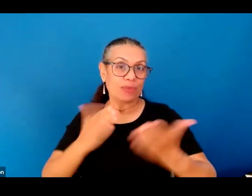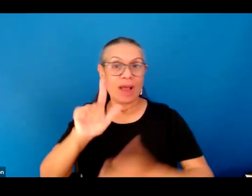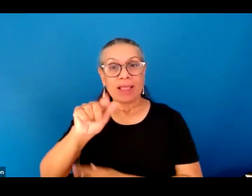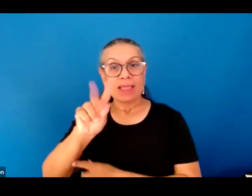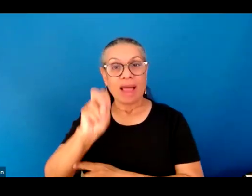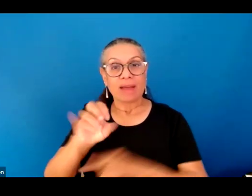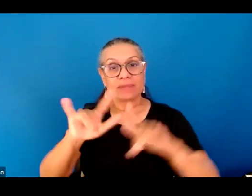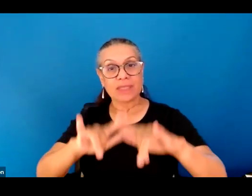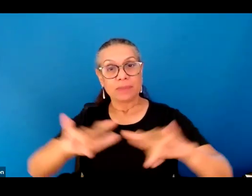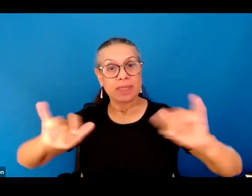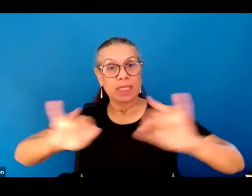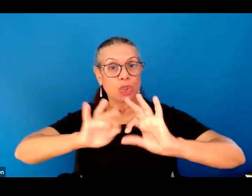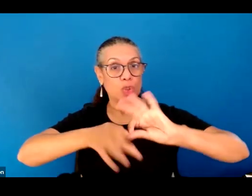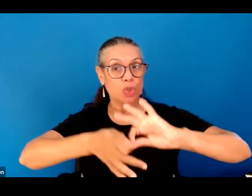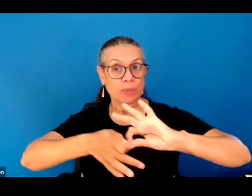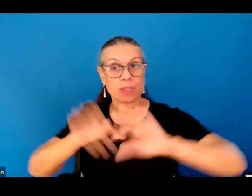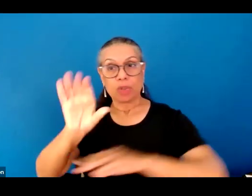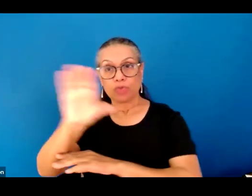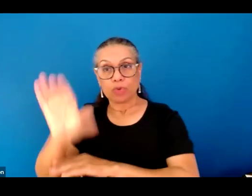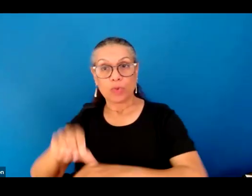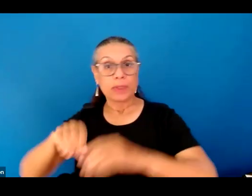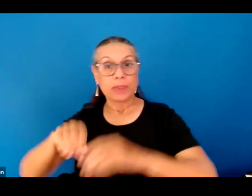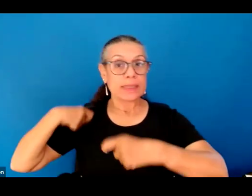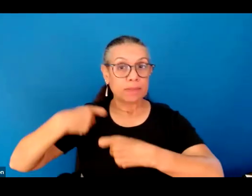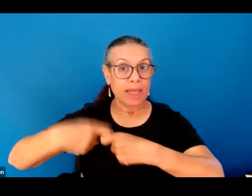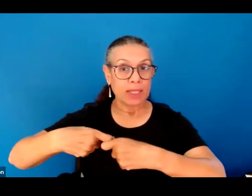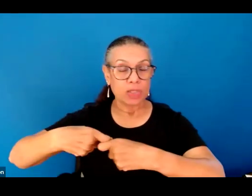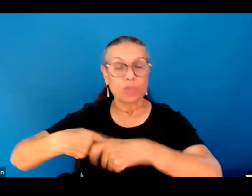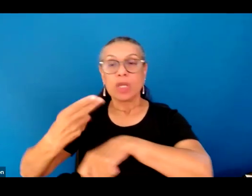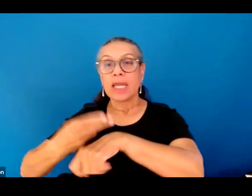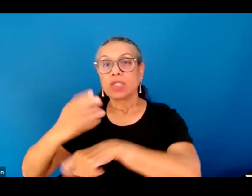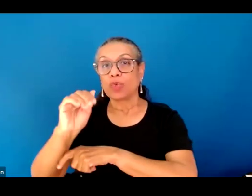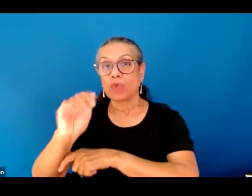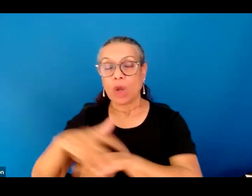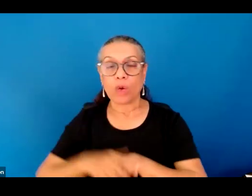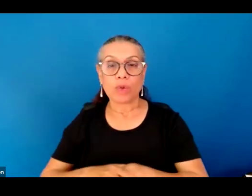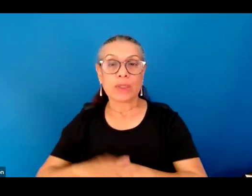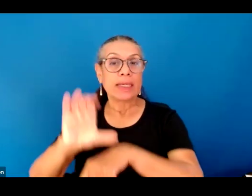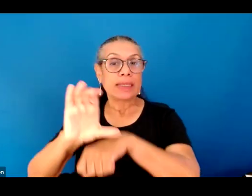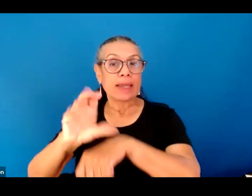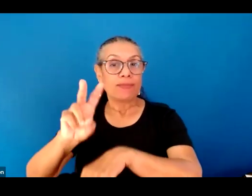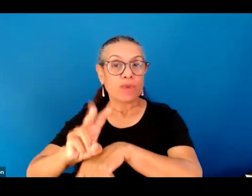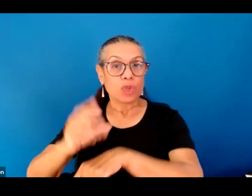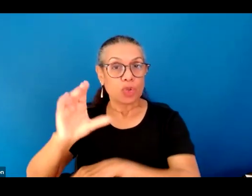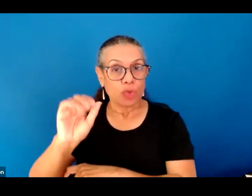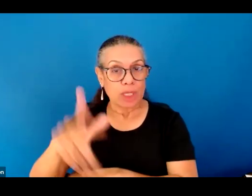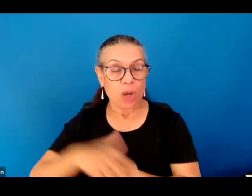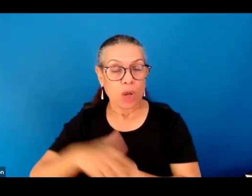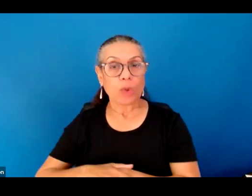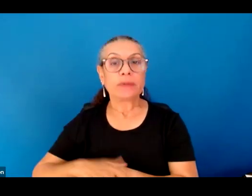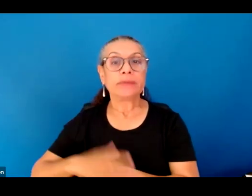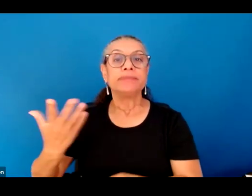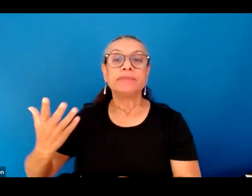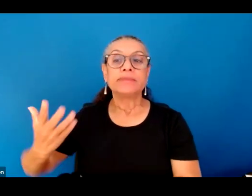simultaneous interpretation virtually in Spanish, Haitian Creole, Cape Verdean Creole,